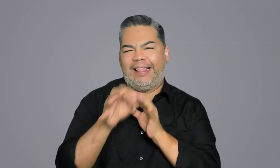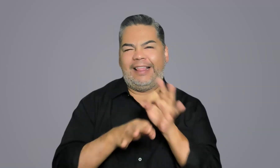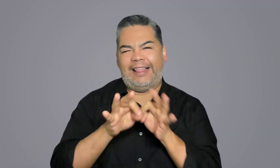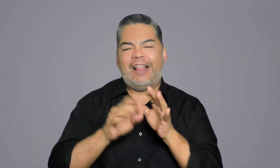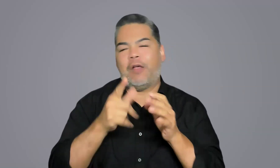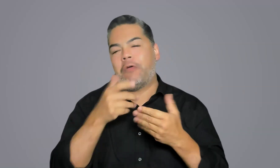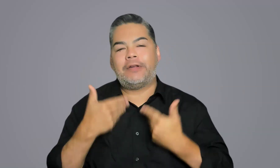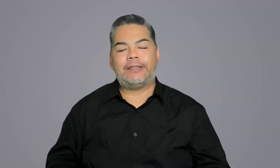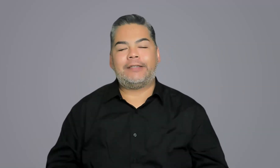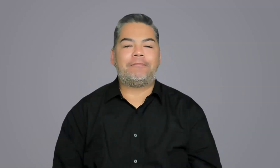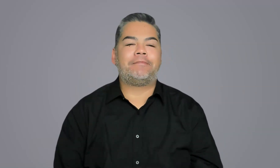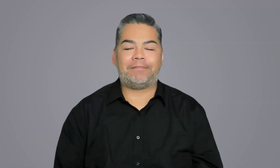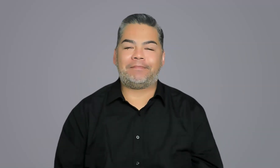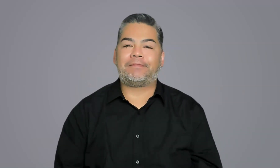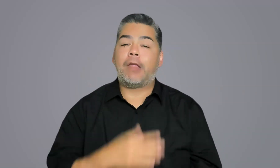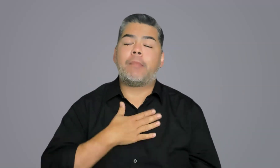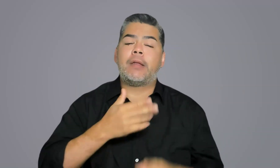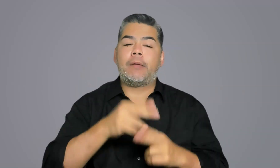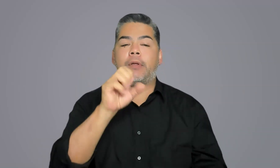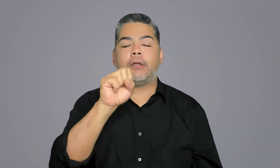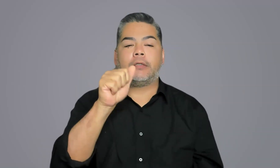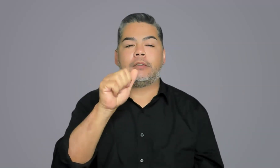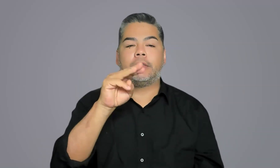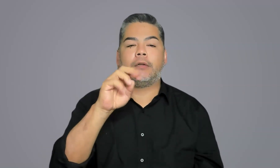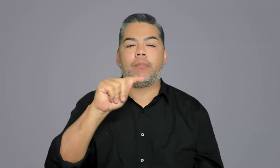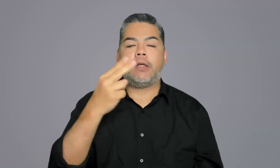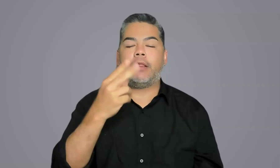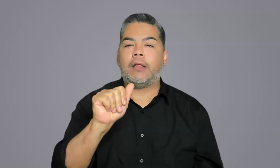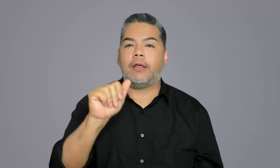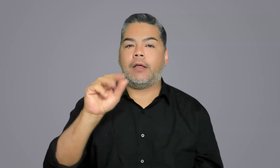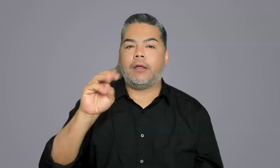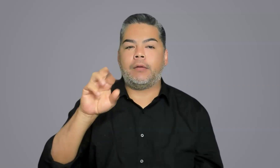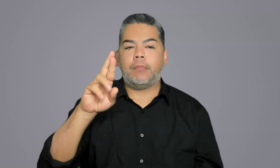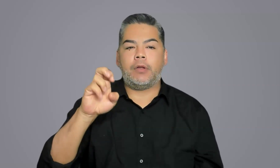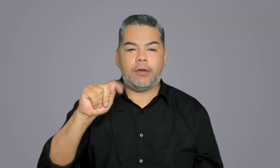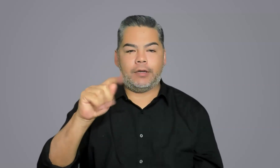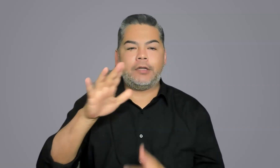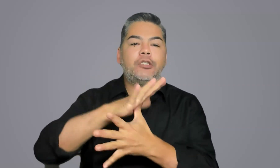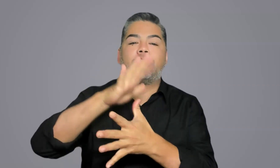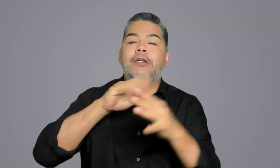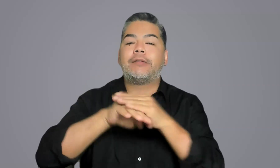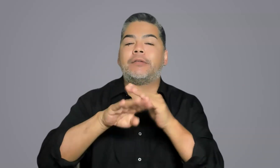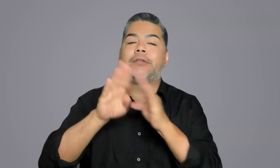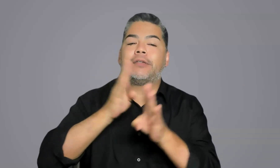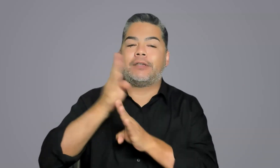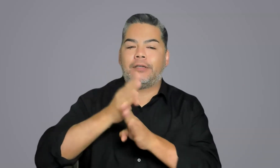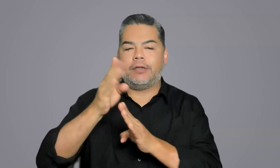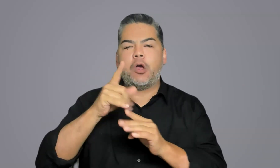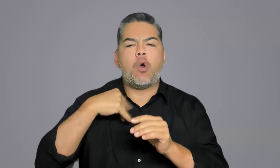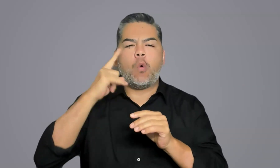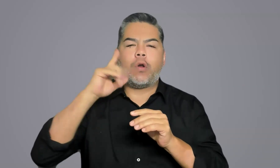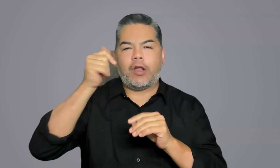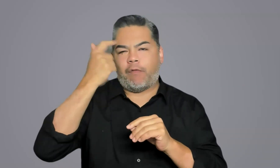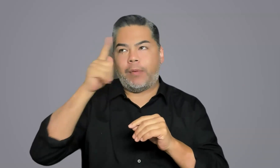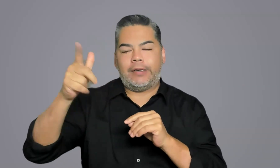is Samantha Merritt. I'm a senior accessibility specialist and I work in the Ministry of Justice in the UK. I work as part